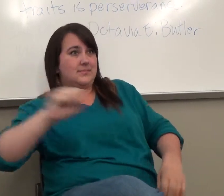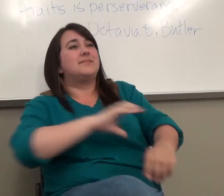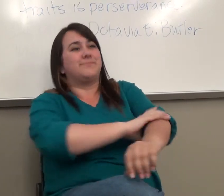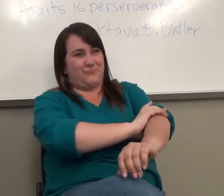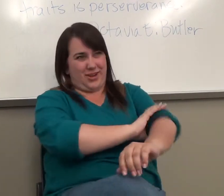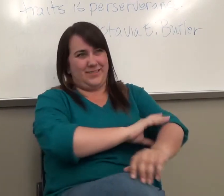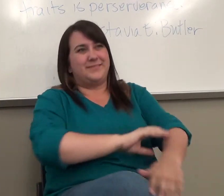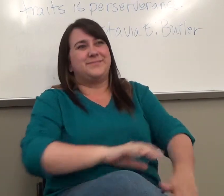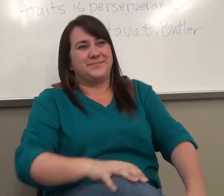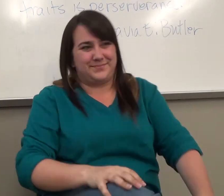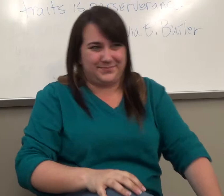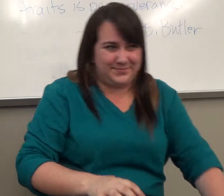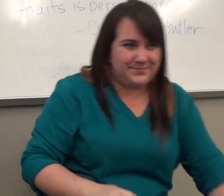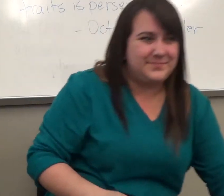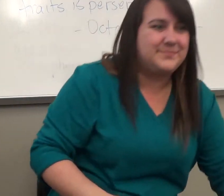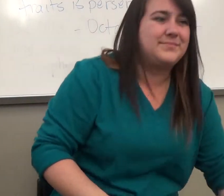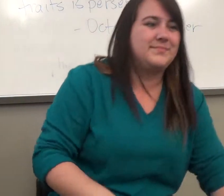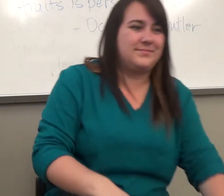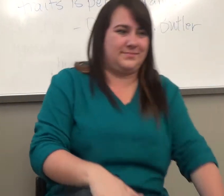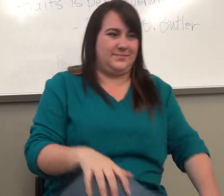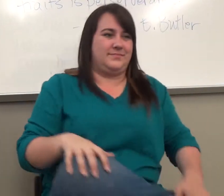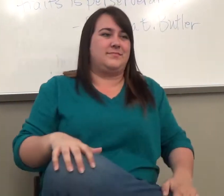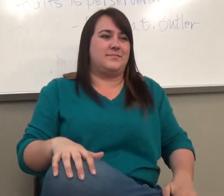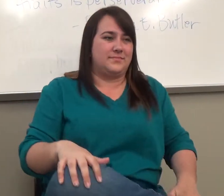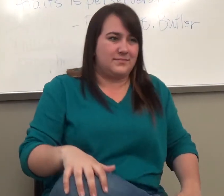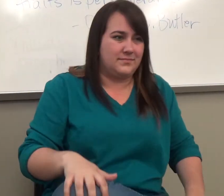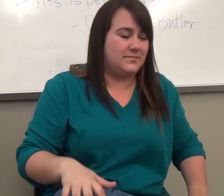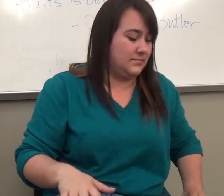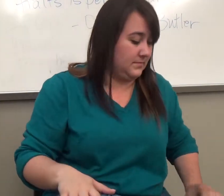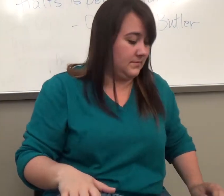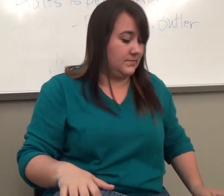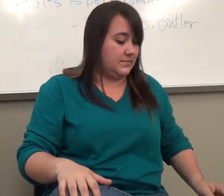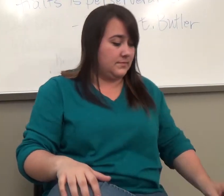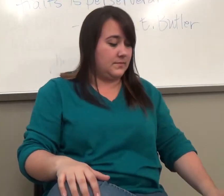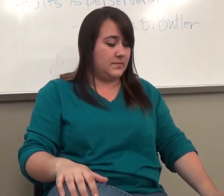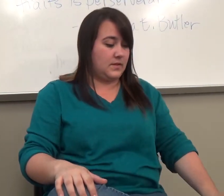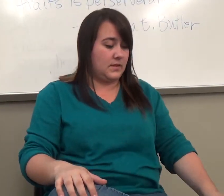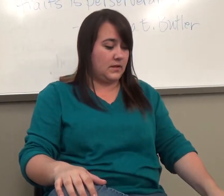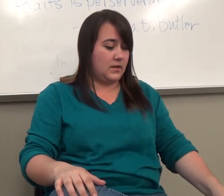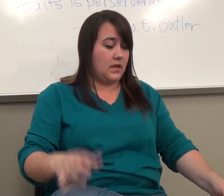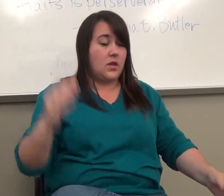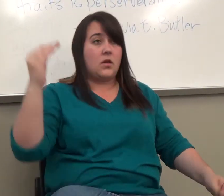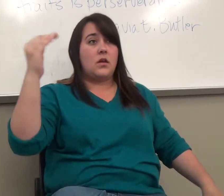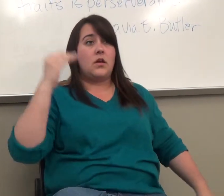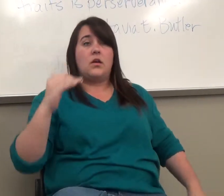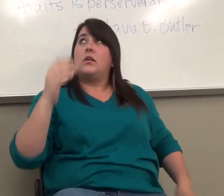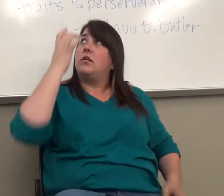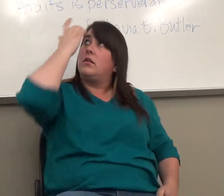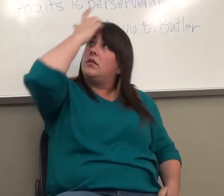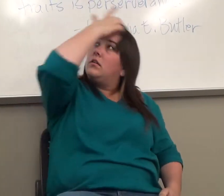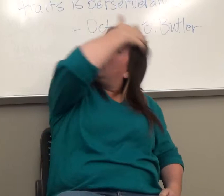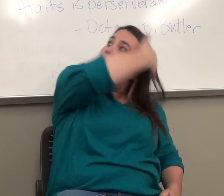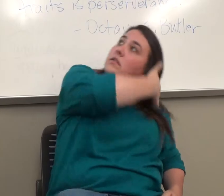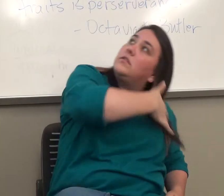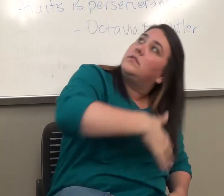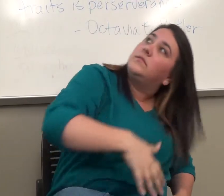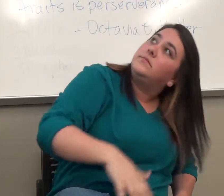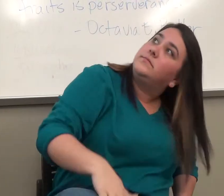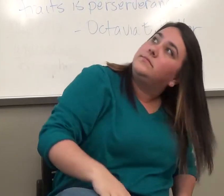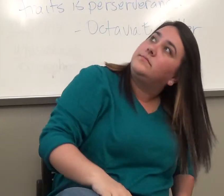Okay, now on this one, people tended to want to